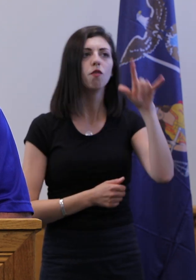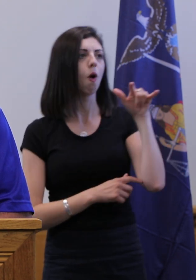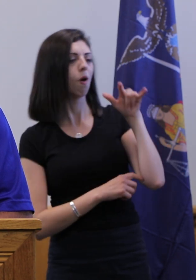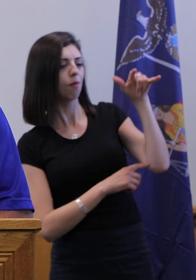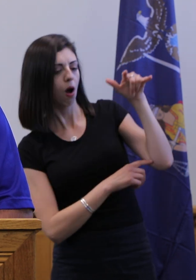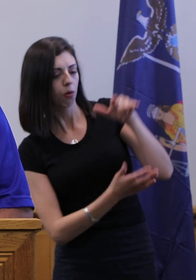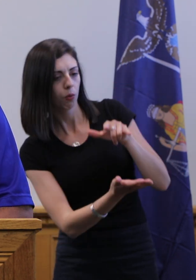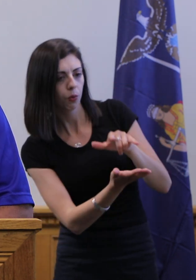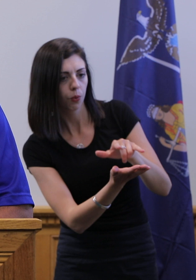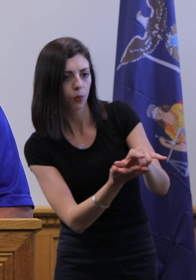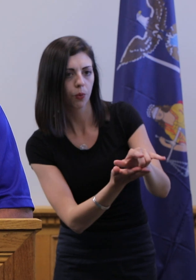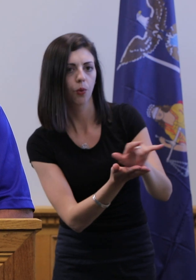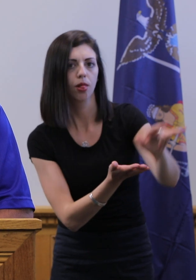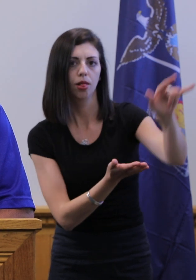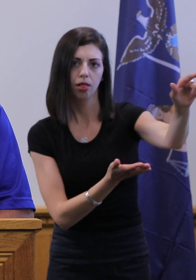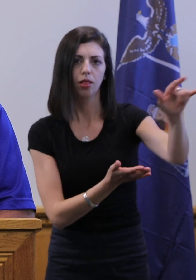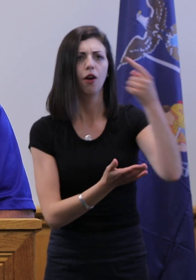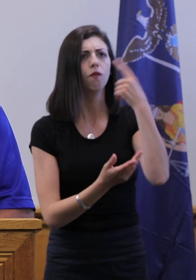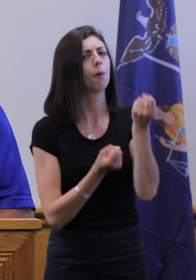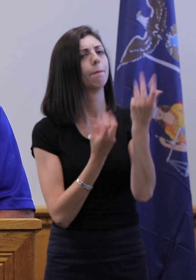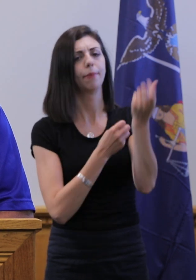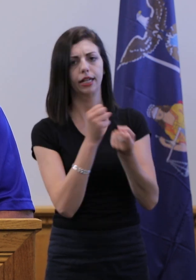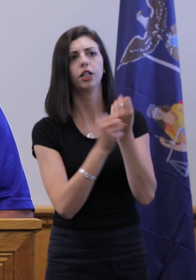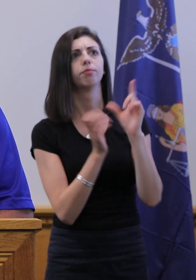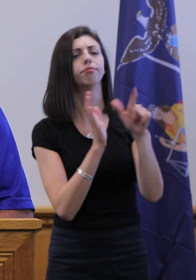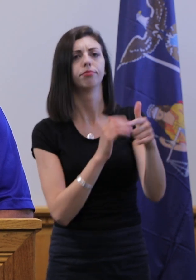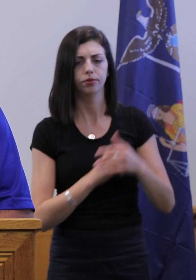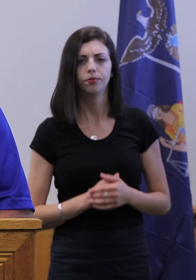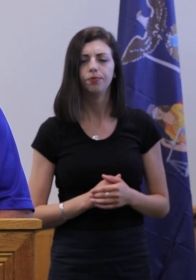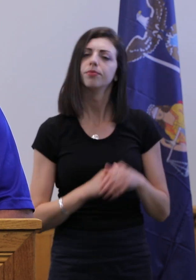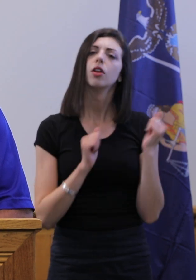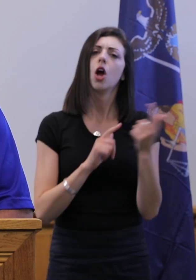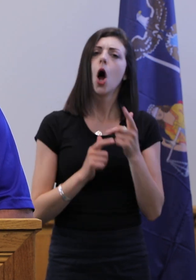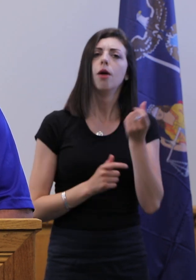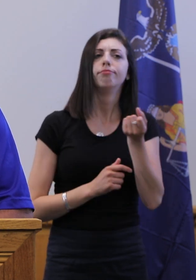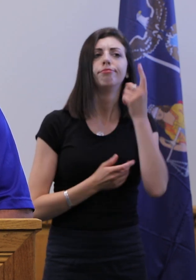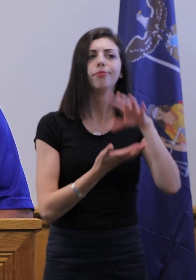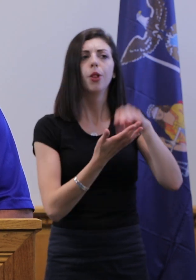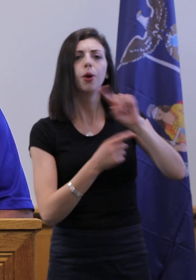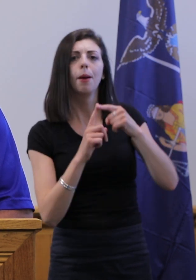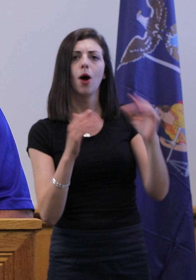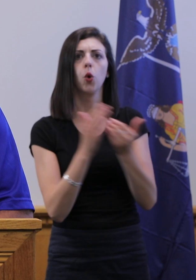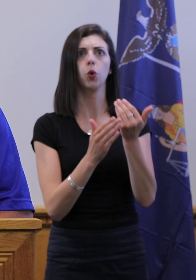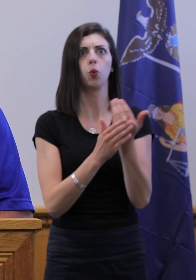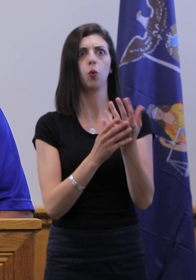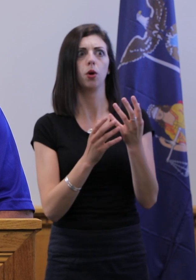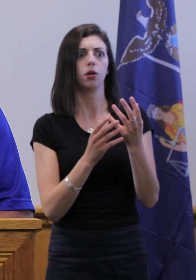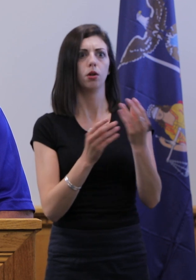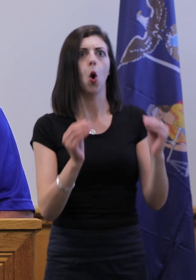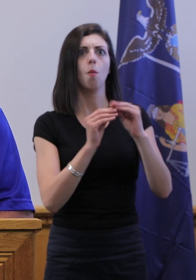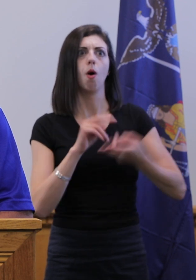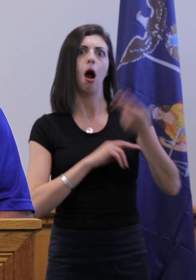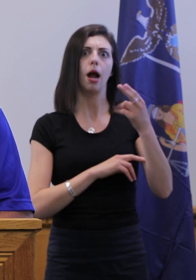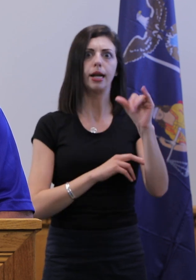come. We're all hearing about the spikes in cases of coronavirus in the states that reopened too soon. Here in Central New York,